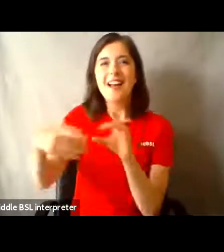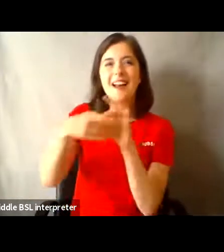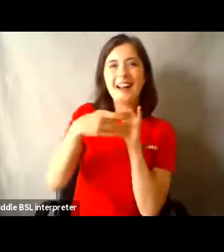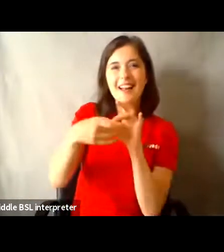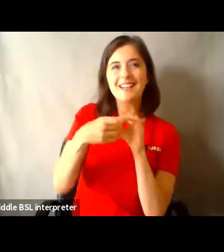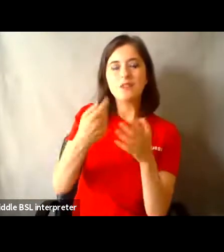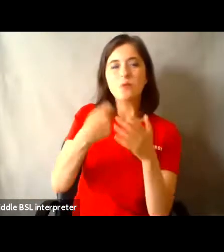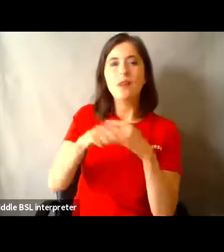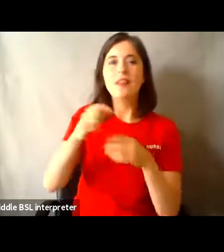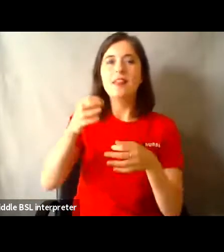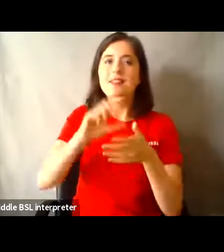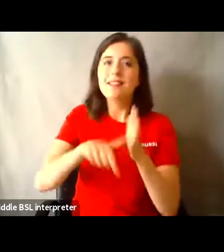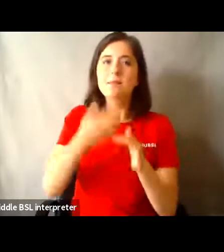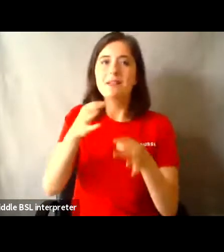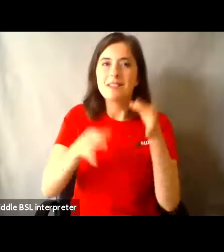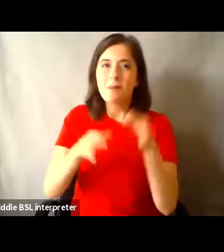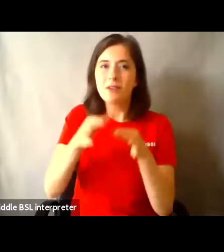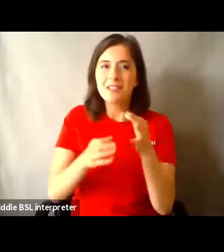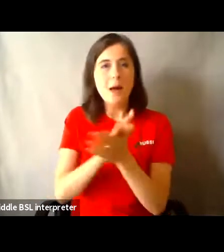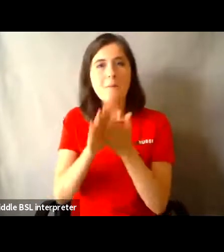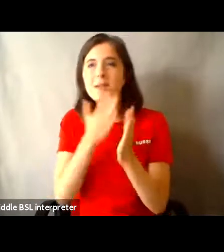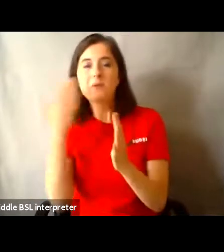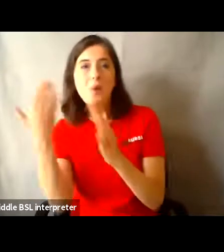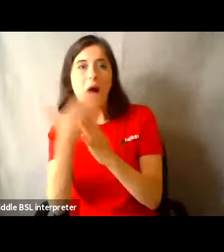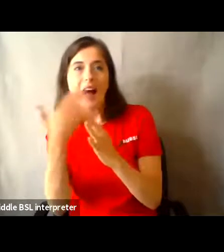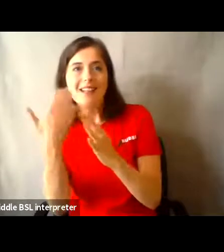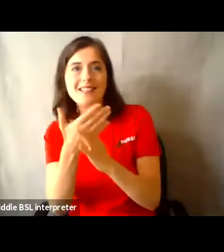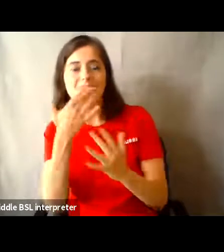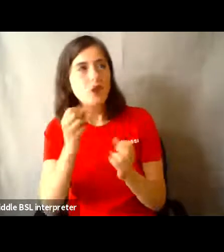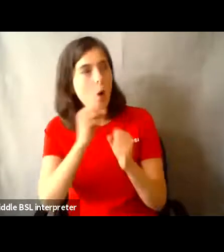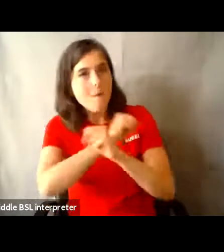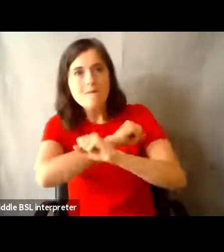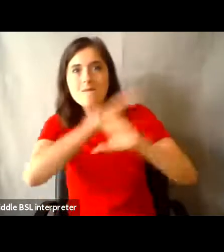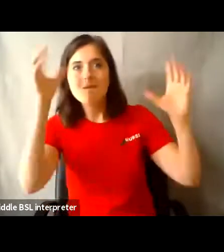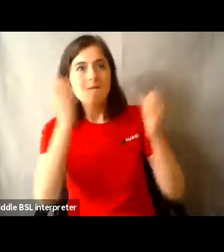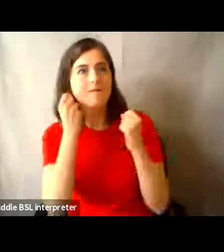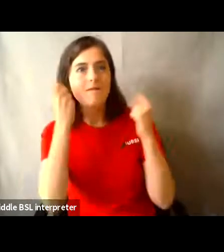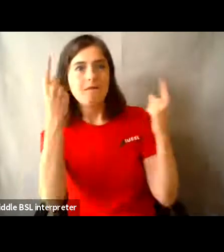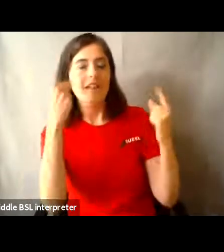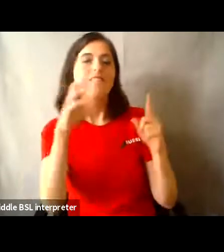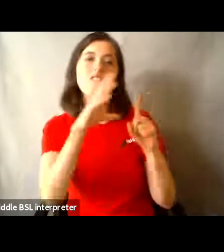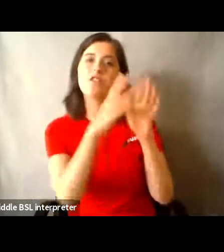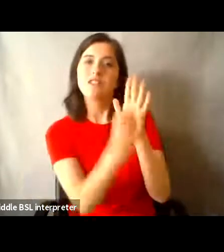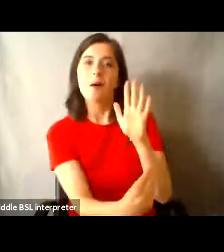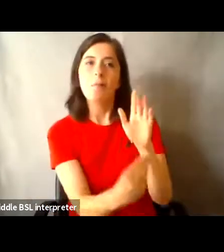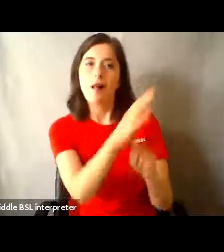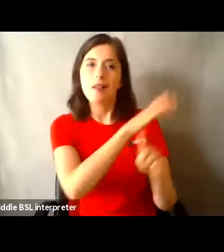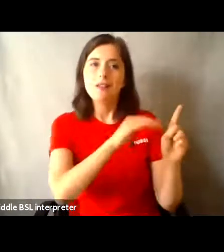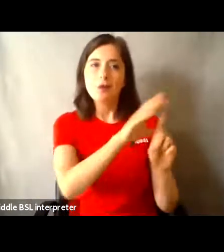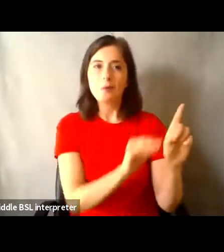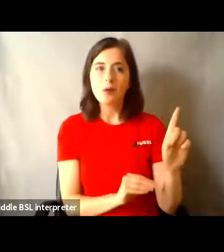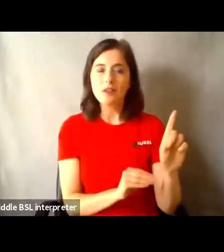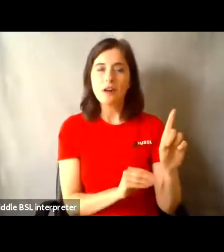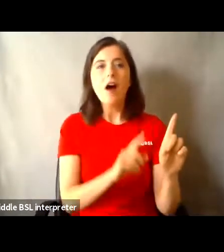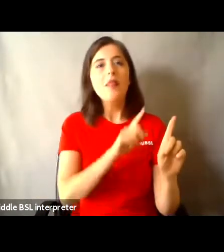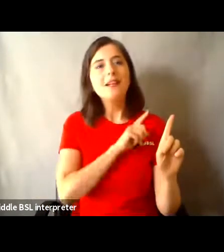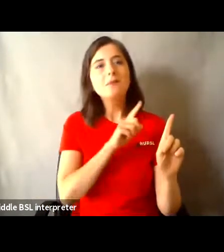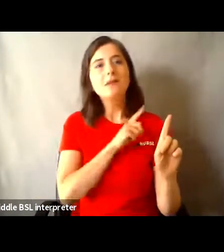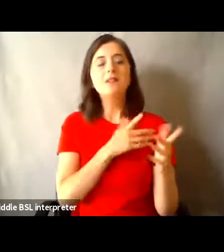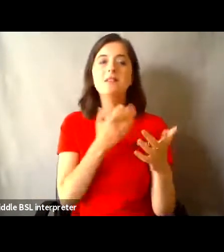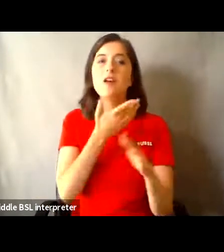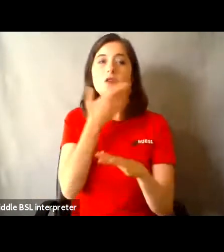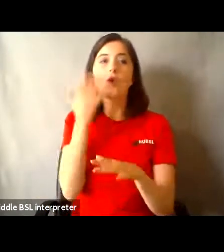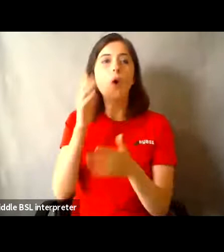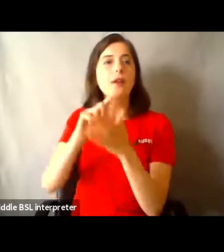have access to radical ideas like the social model. This is because non-disabled professionals, speech therapists,